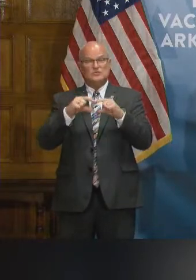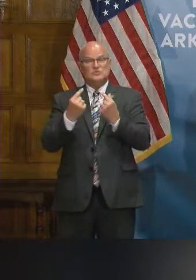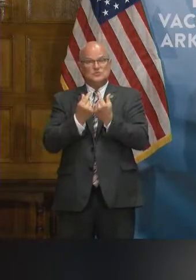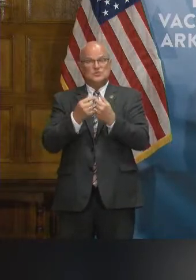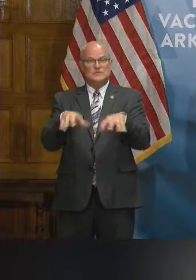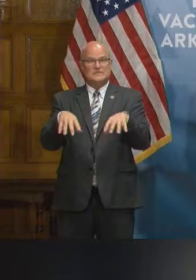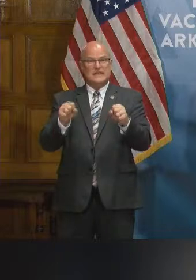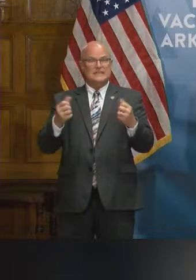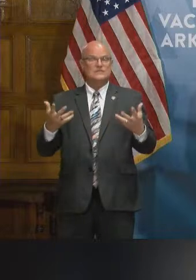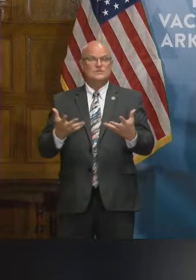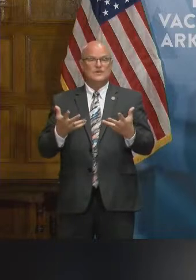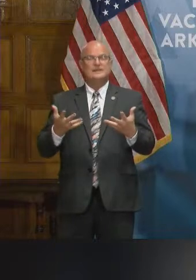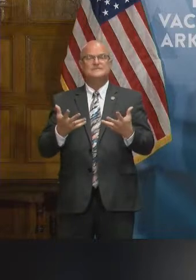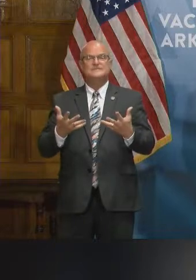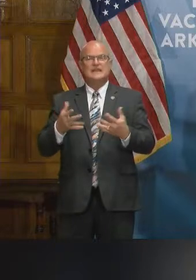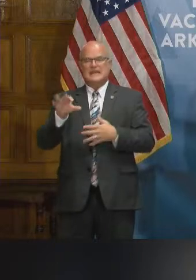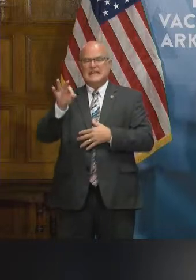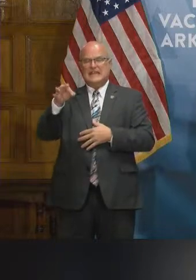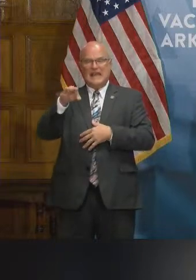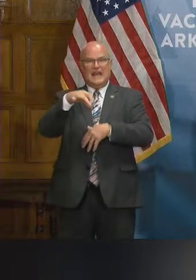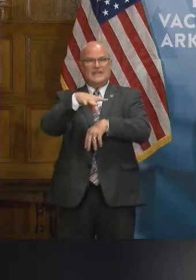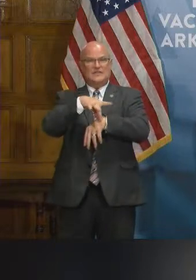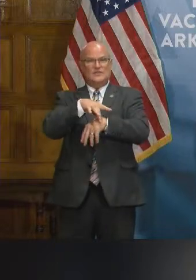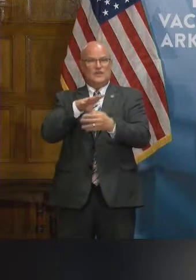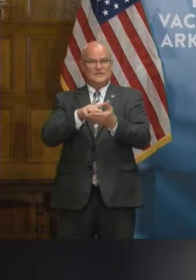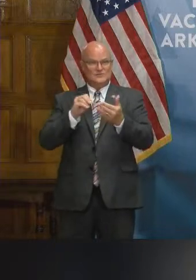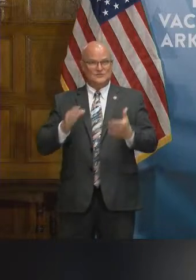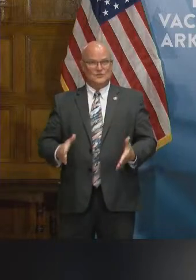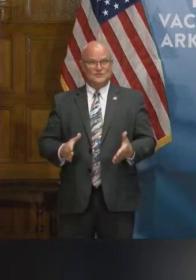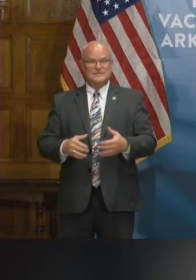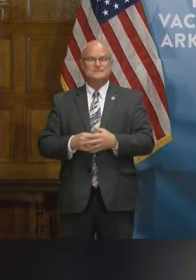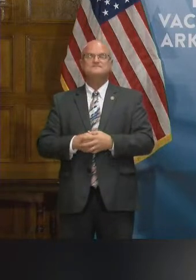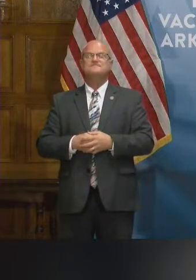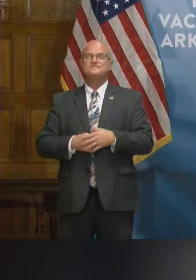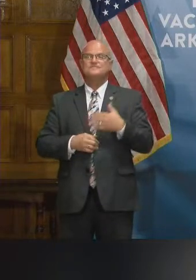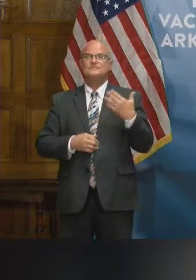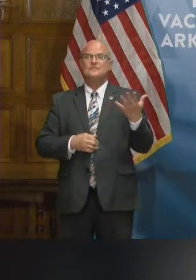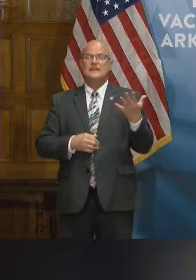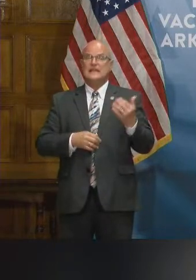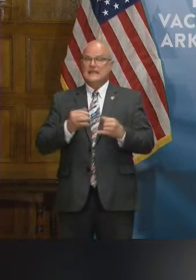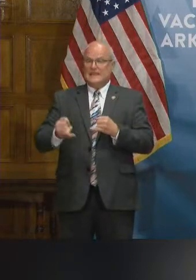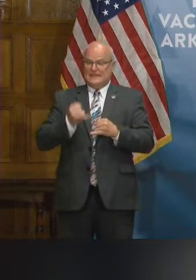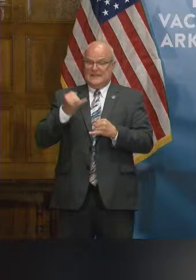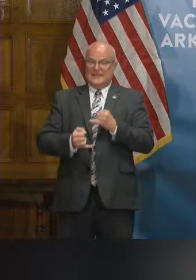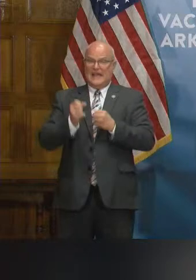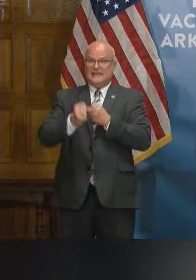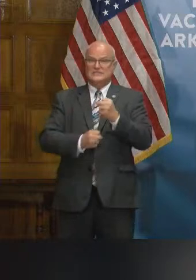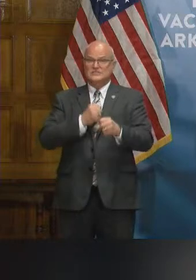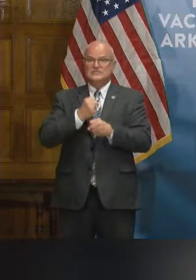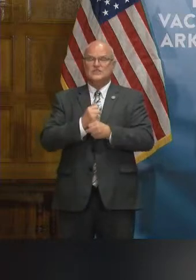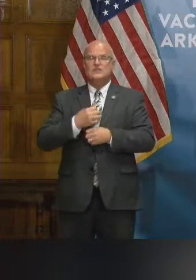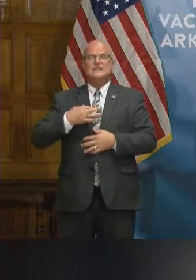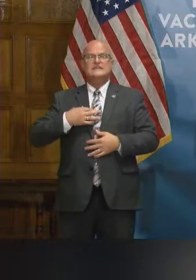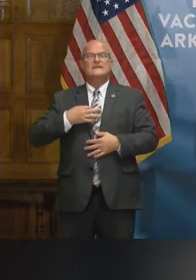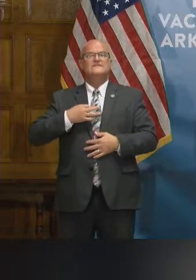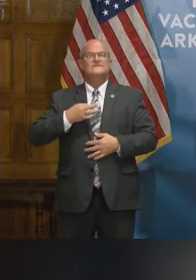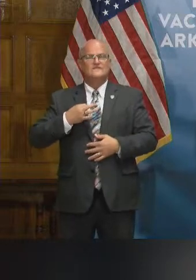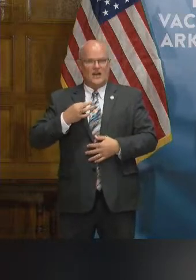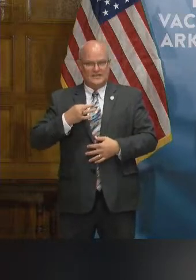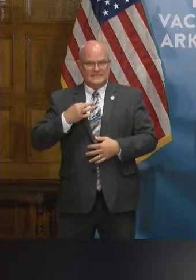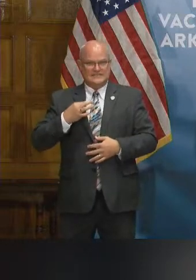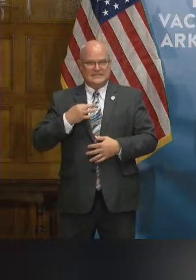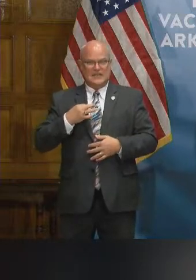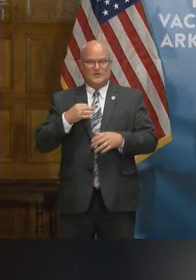that's taken it is our ninth grade students. But this is the last year in which it's a voluntary